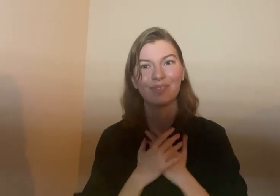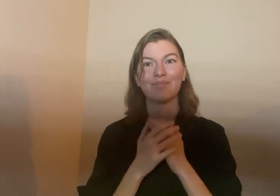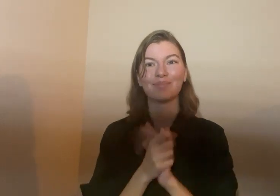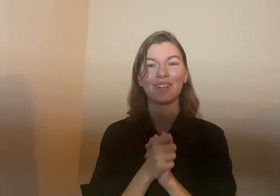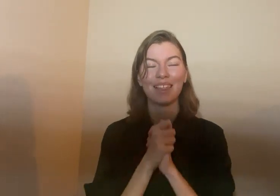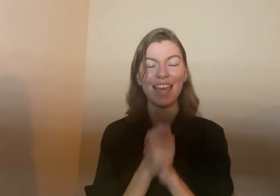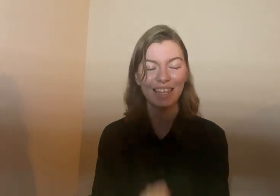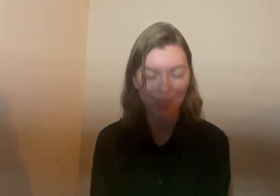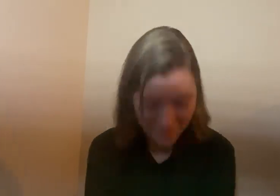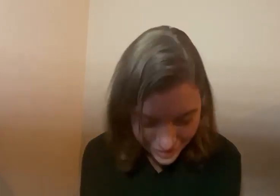Thank you.